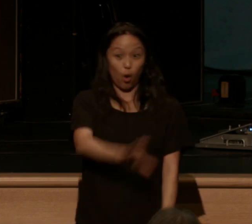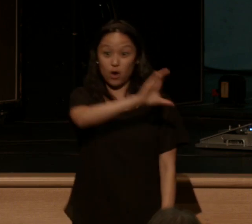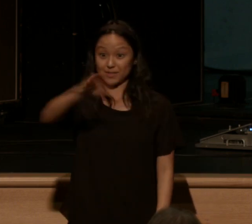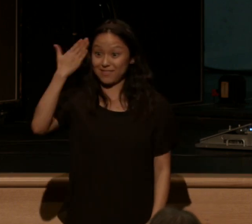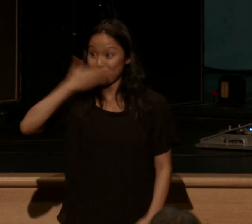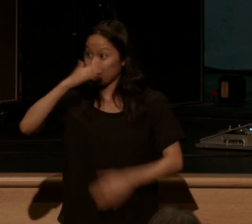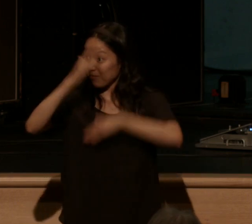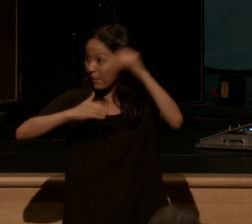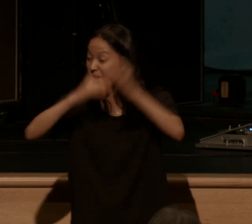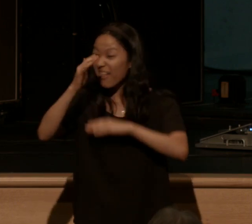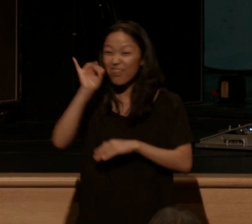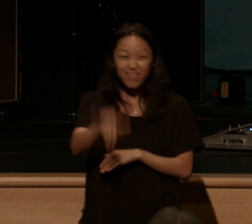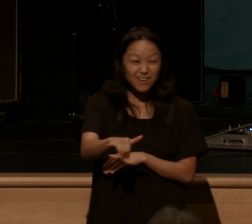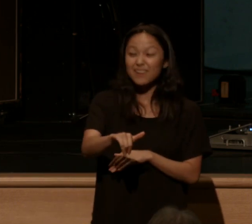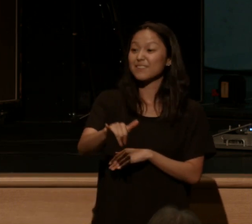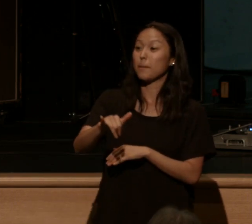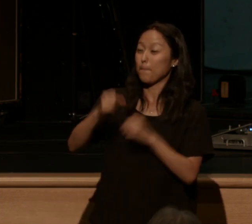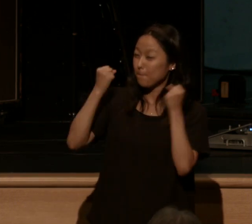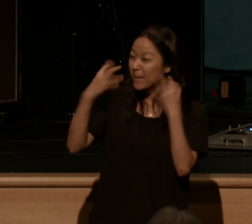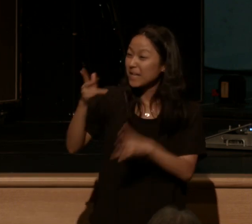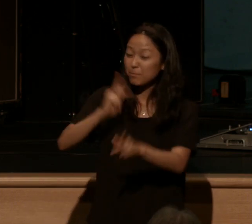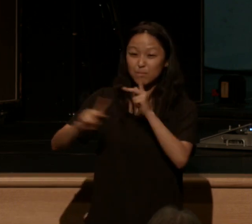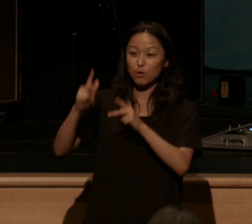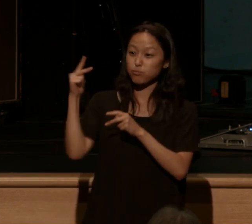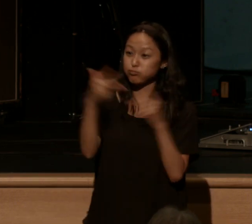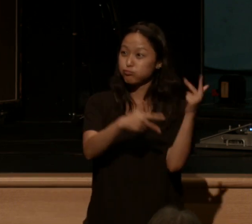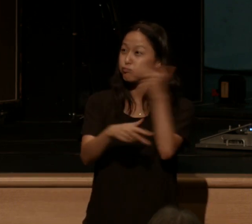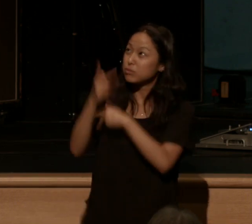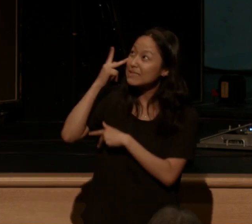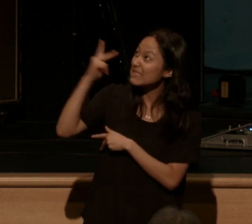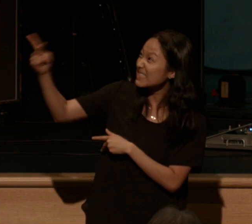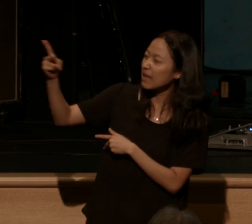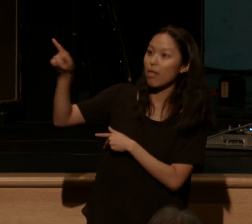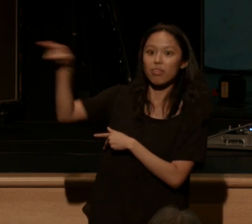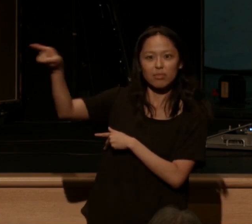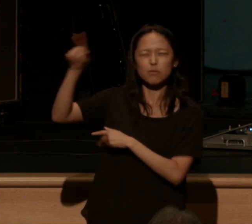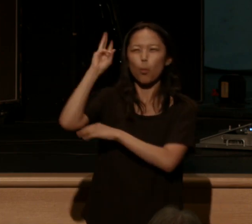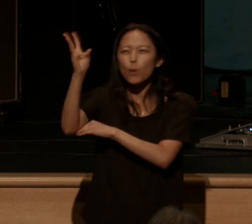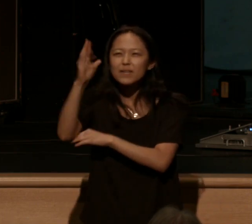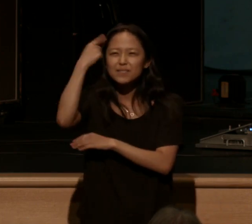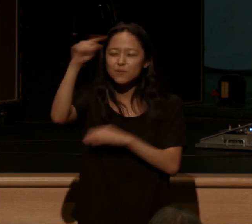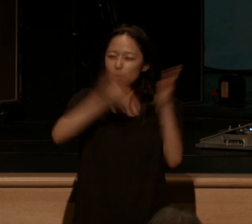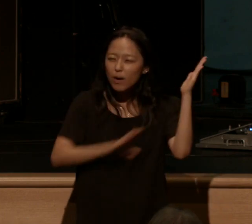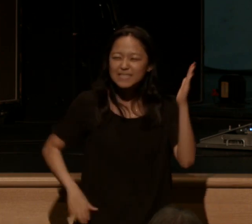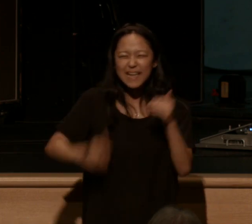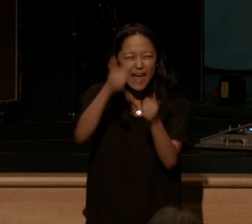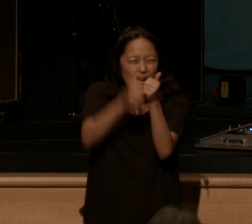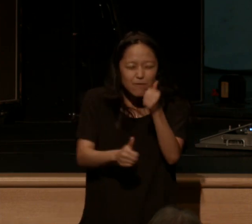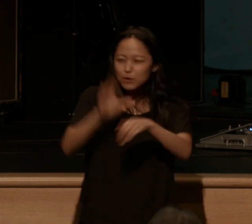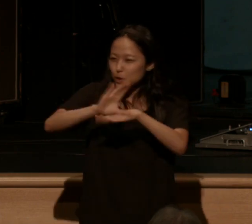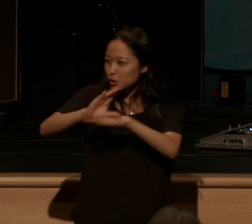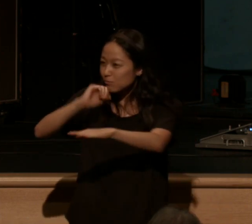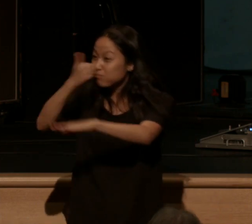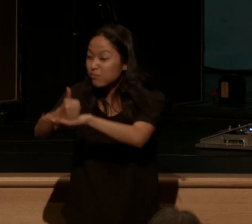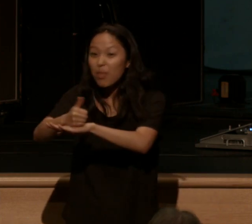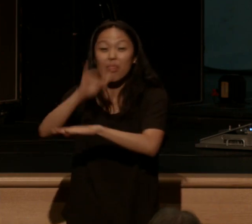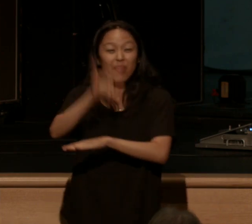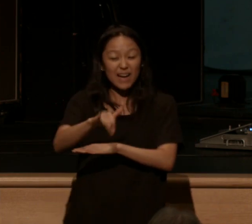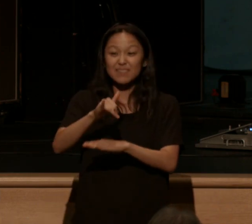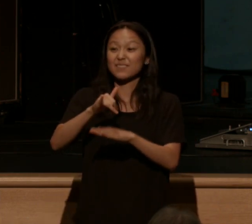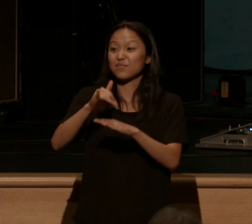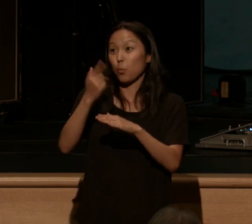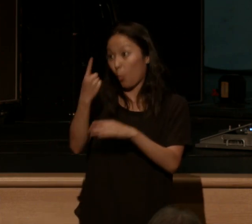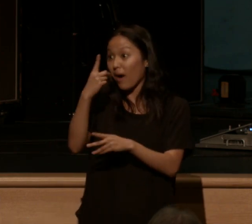front of our building as thousands drive by every day is a witness for Christ. Every church we've planted is a massive form of